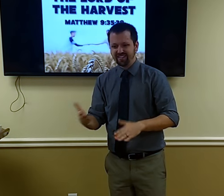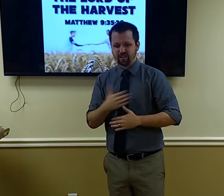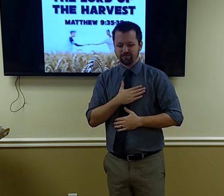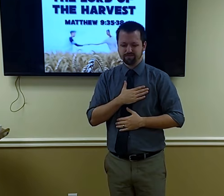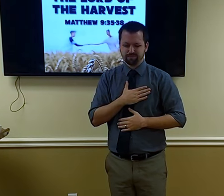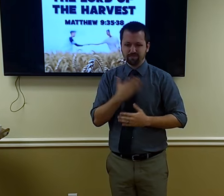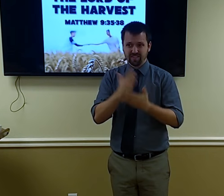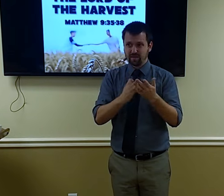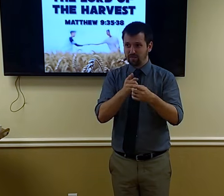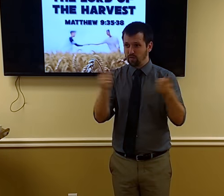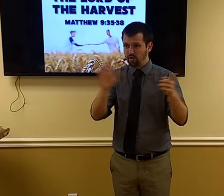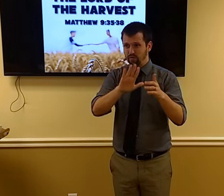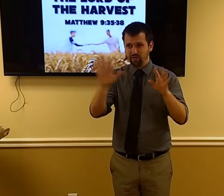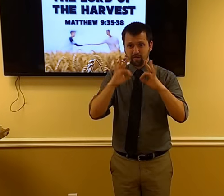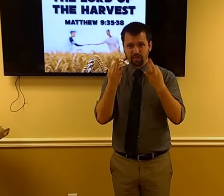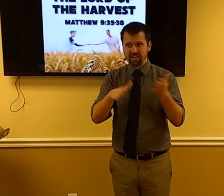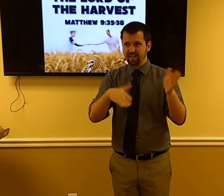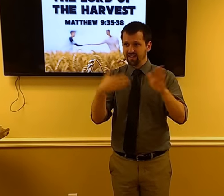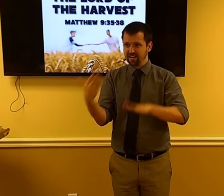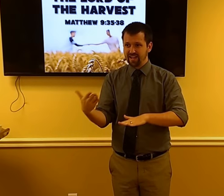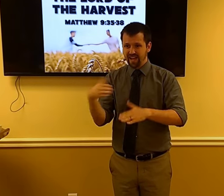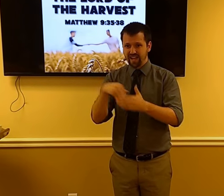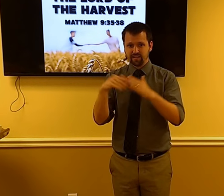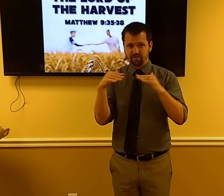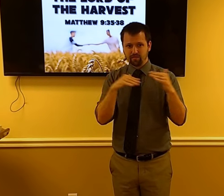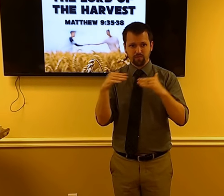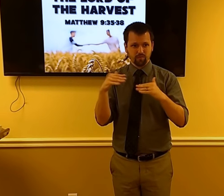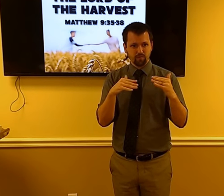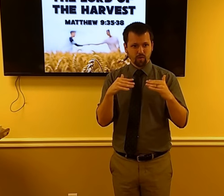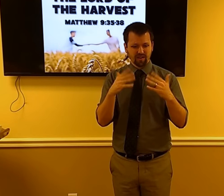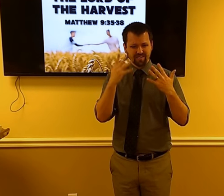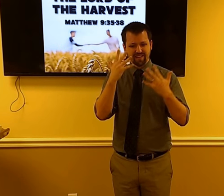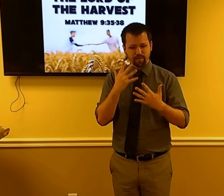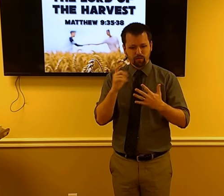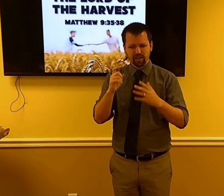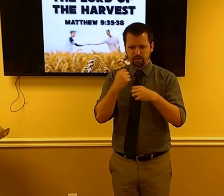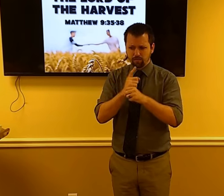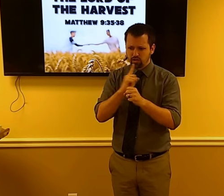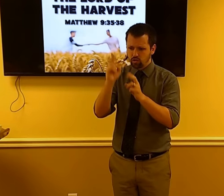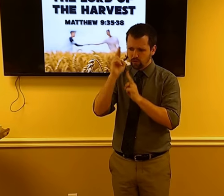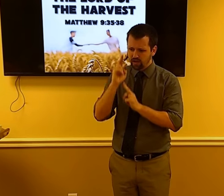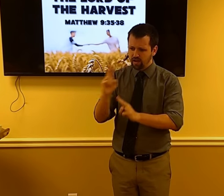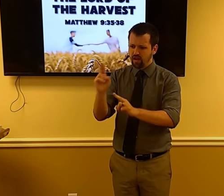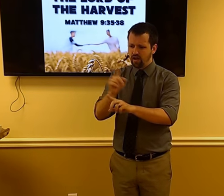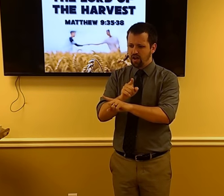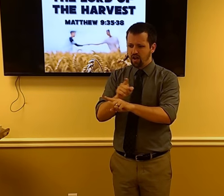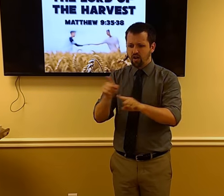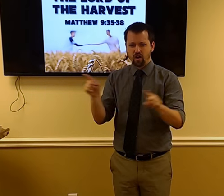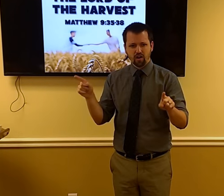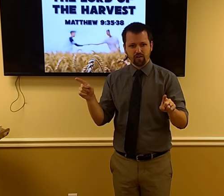so, and some of you all, your family died in war. Yeah, we need to make sure we honor